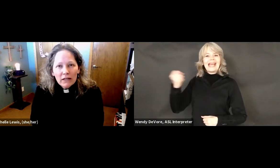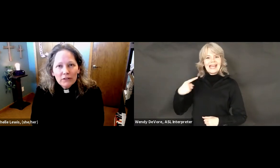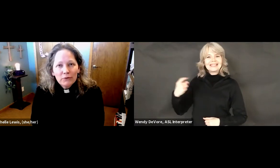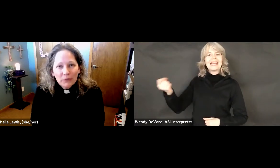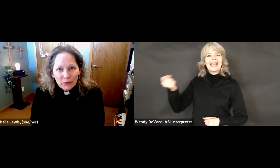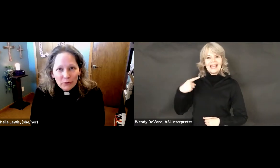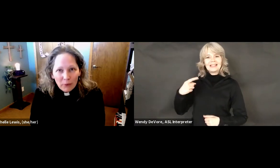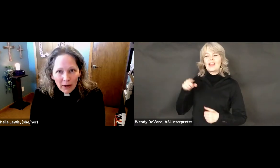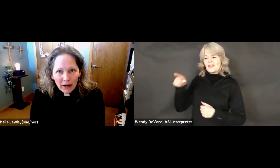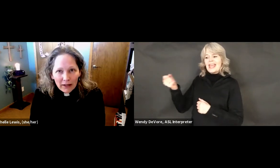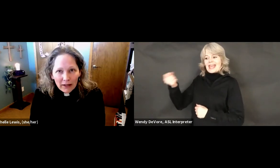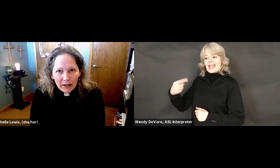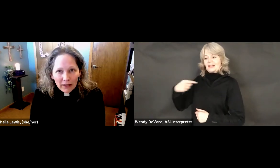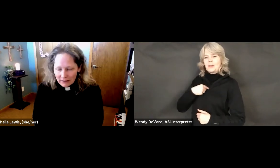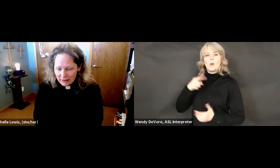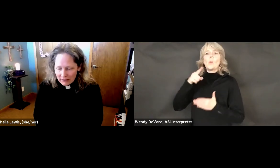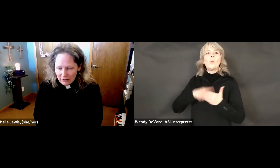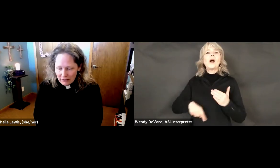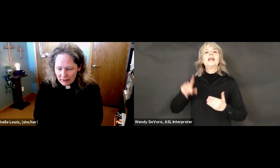what do you want?